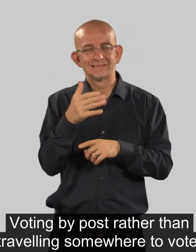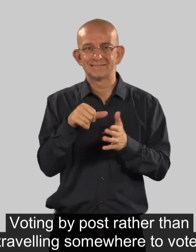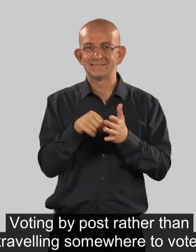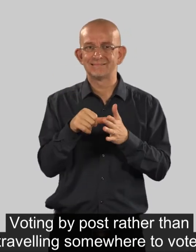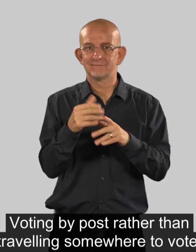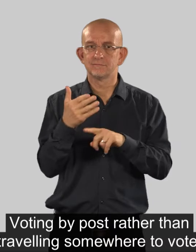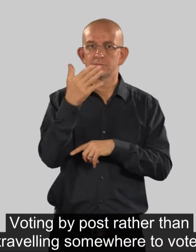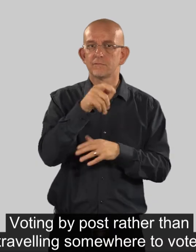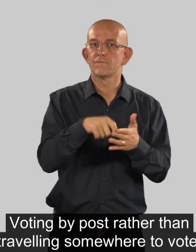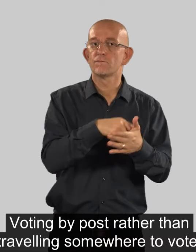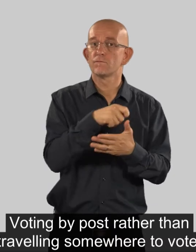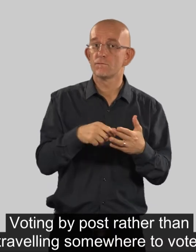somewhere to vote,